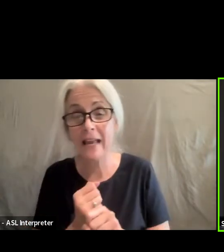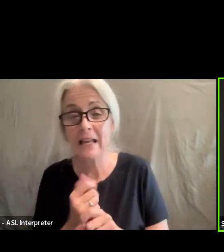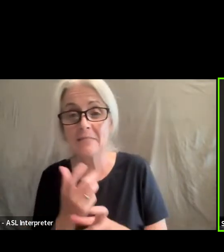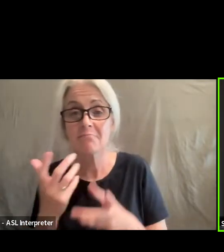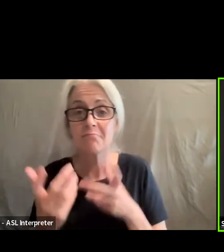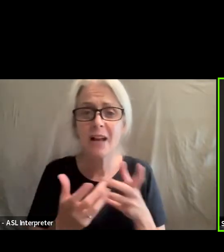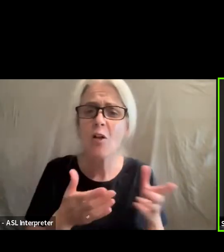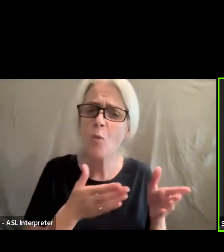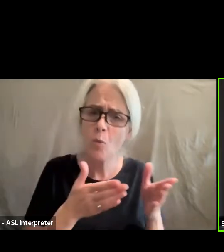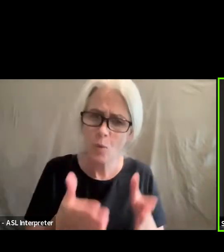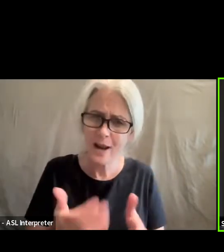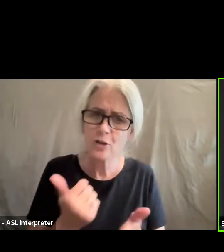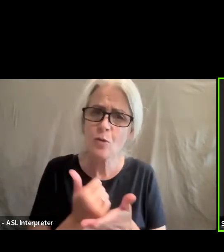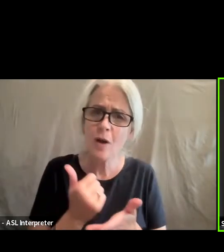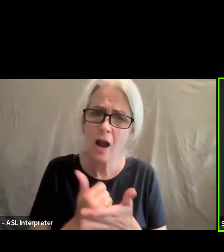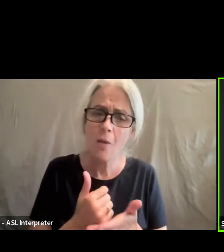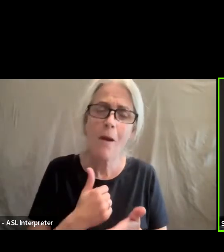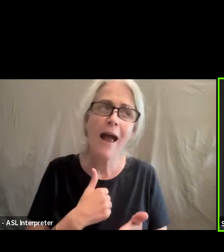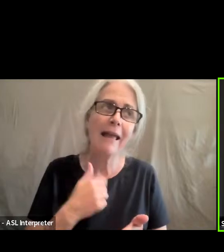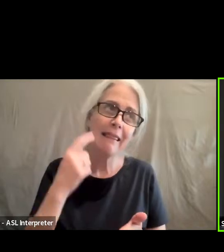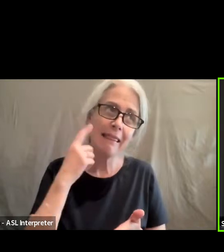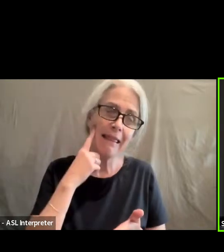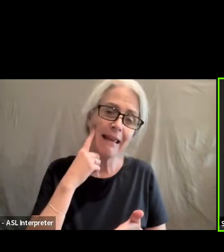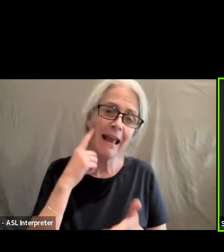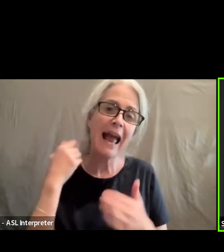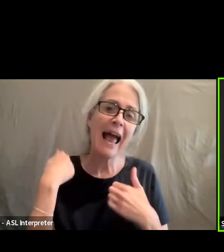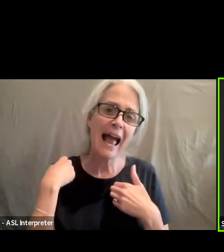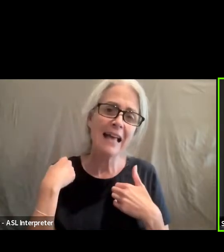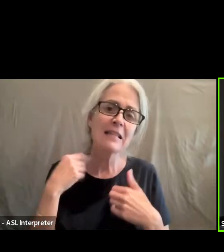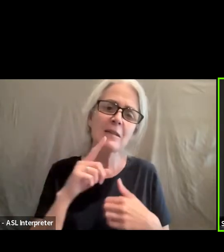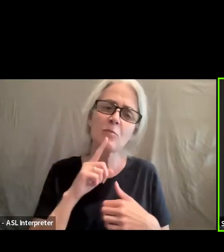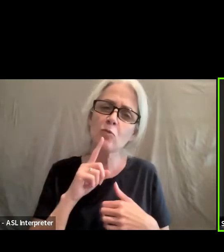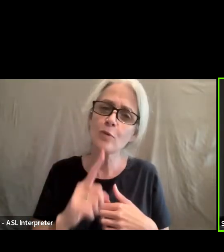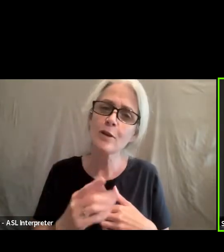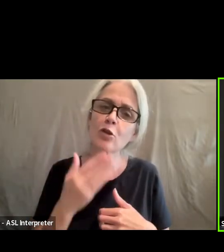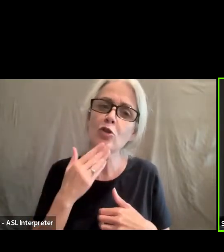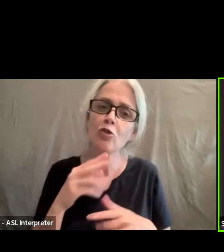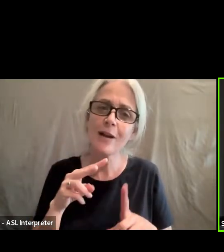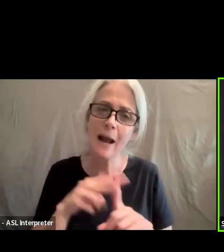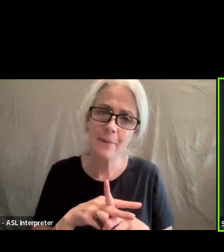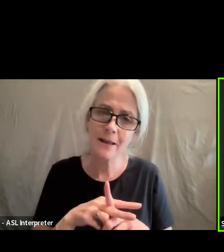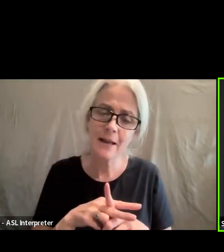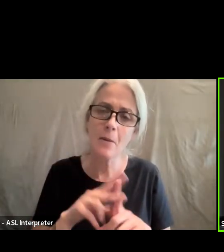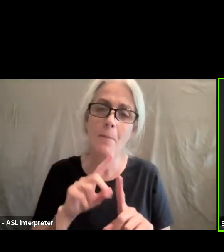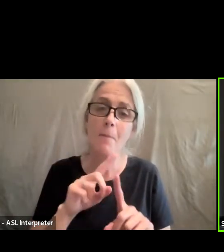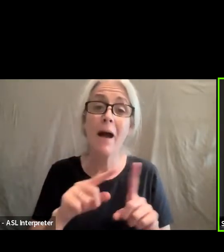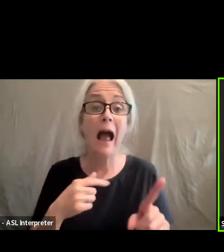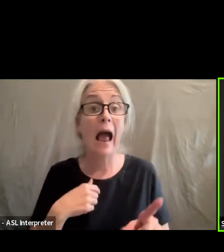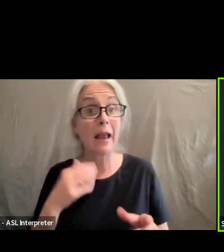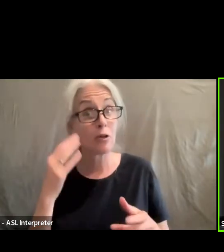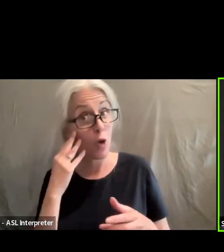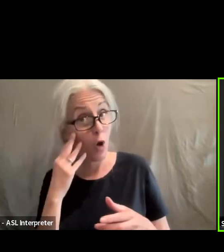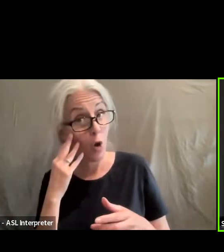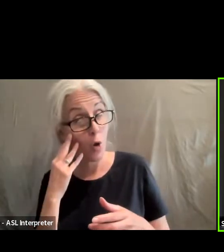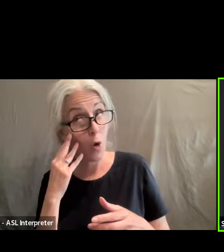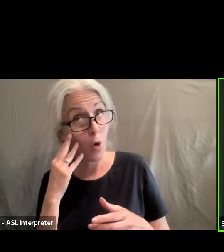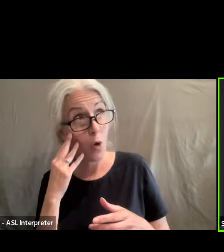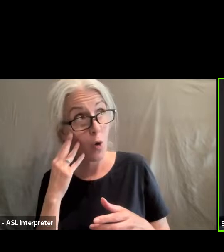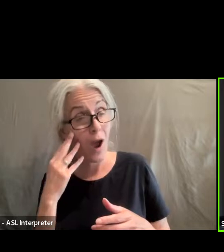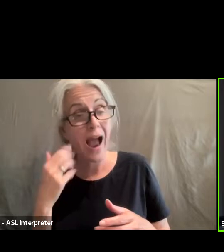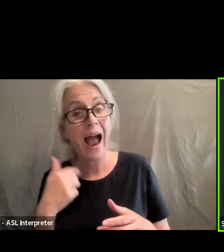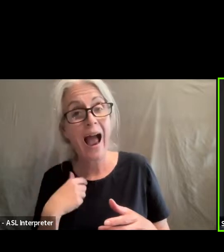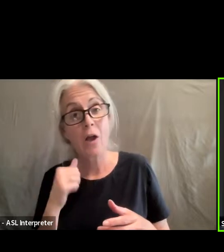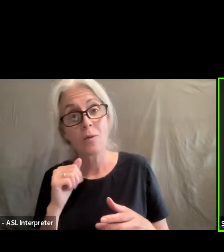is ways to really help. And I think it has some real good applications. But I do know that I was